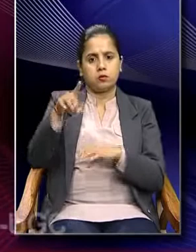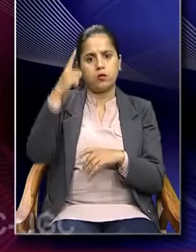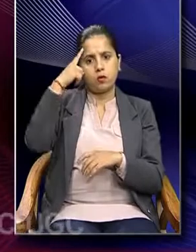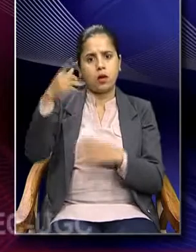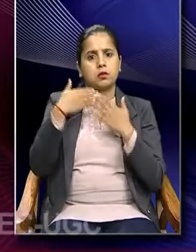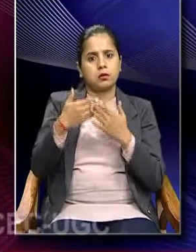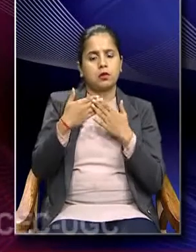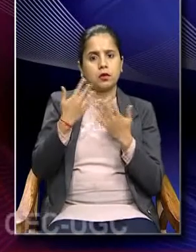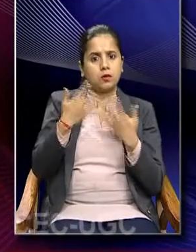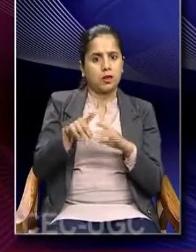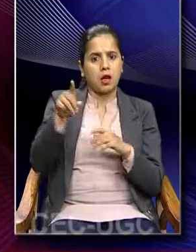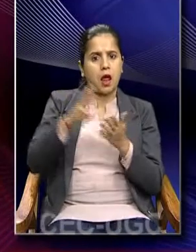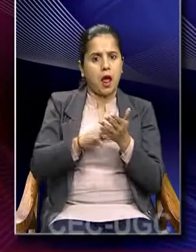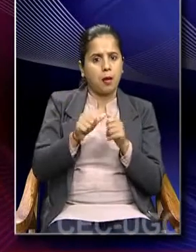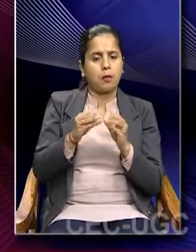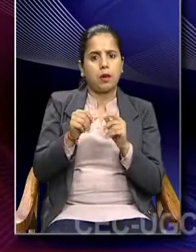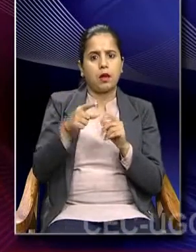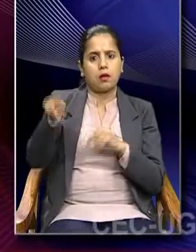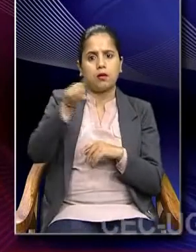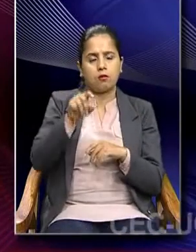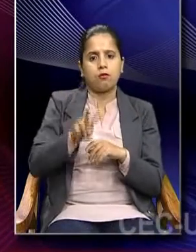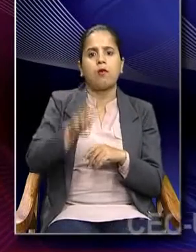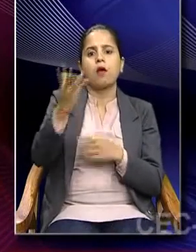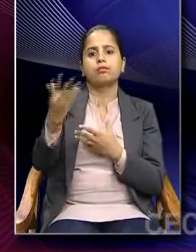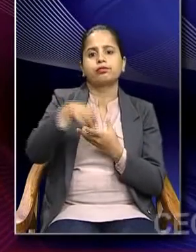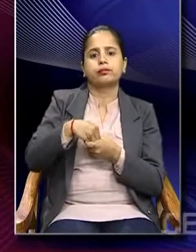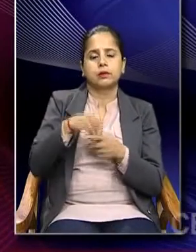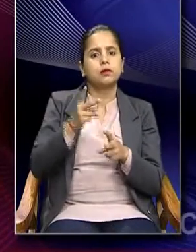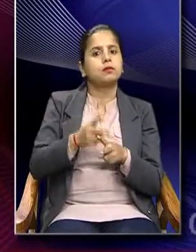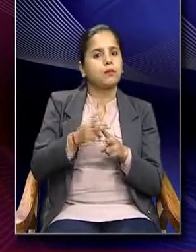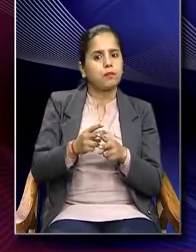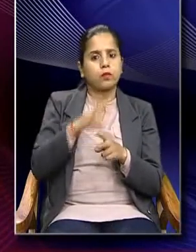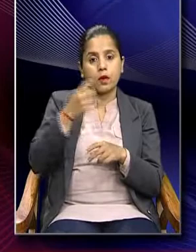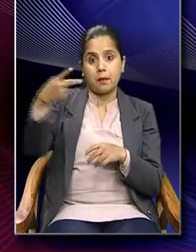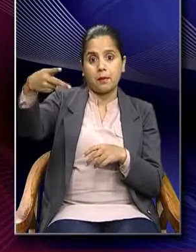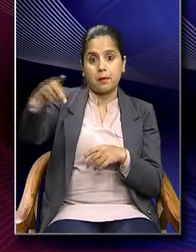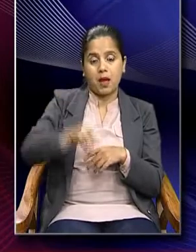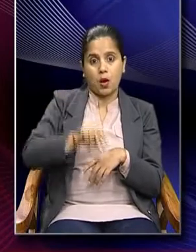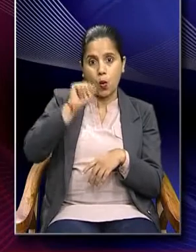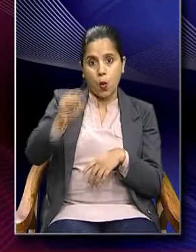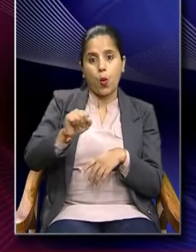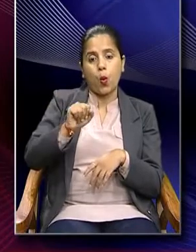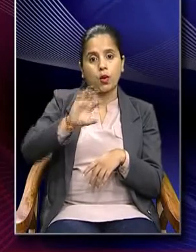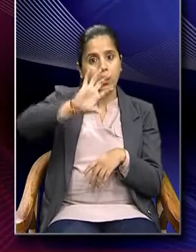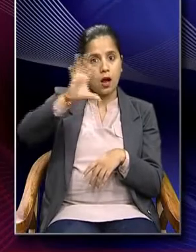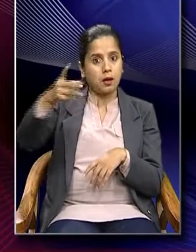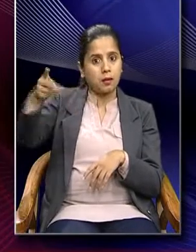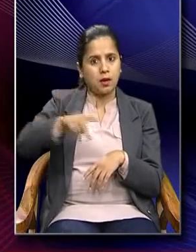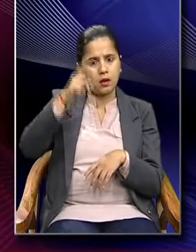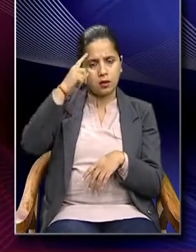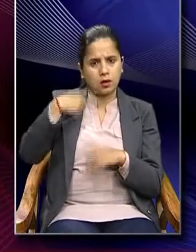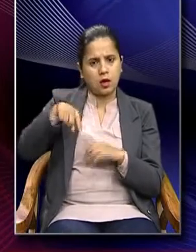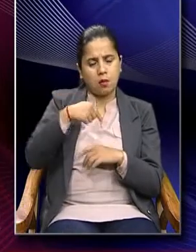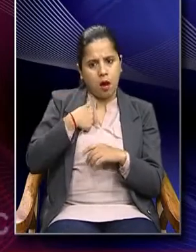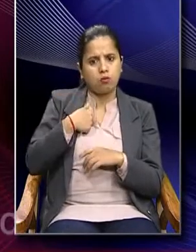some foreign university, so they carry those values, right, and when they get back to their own countries, they pursue those